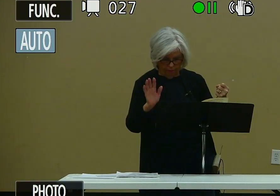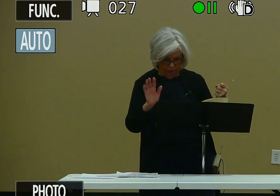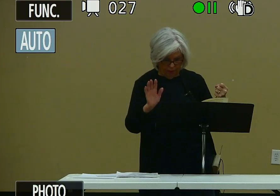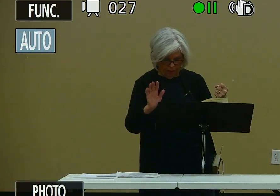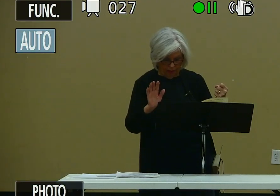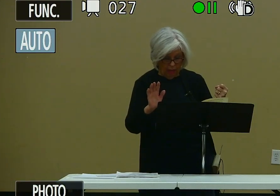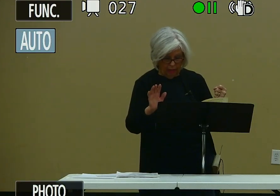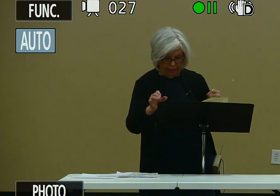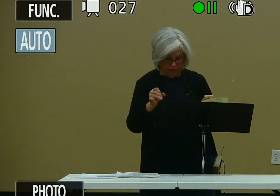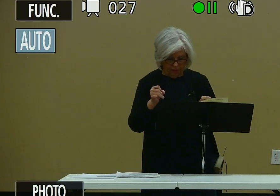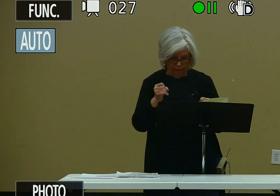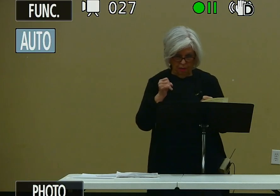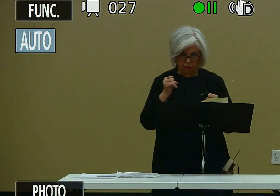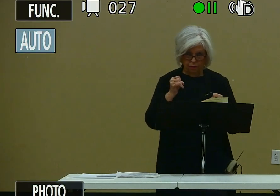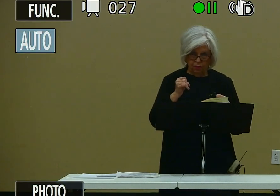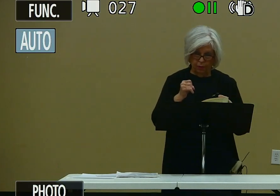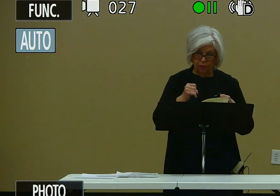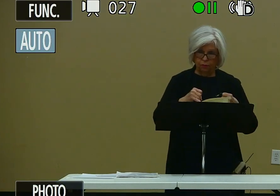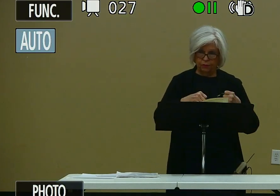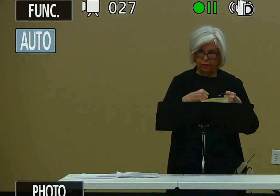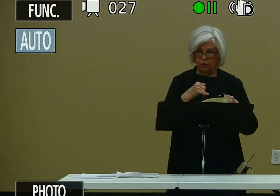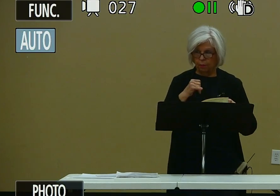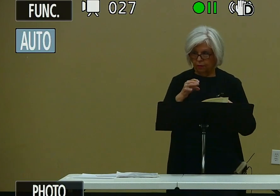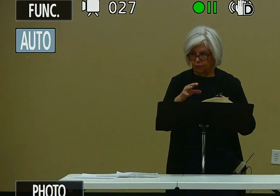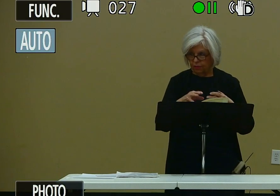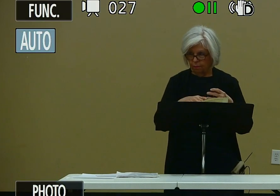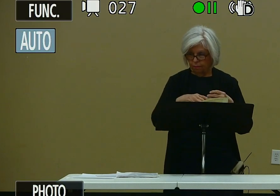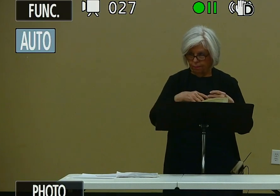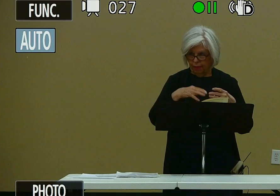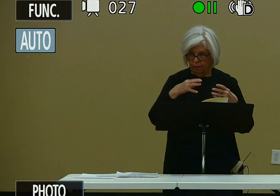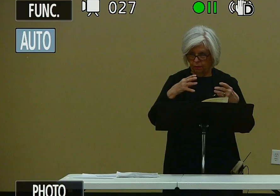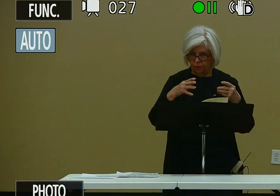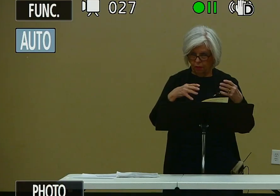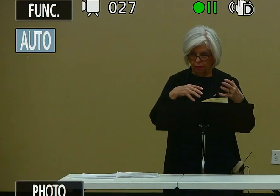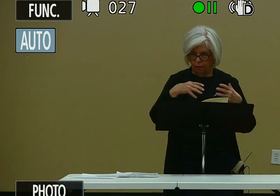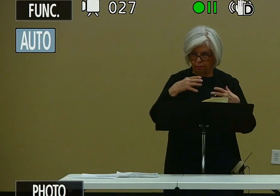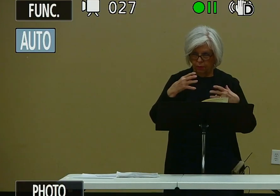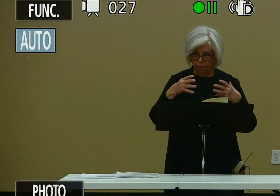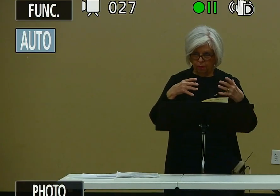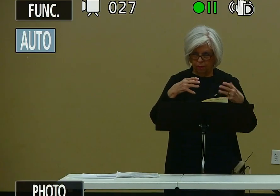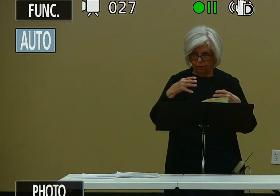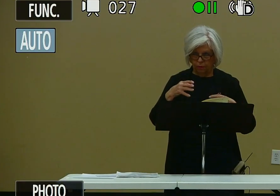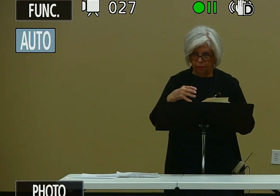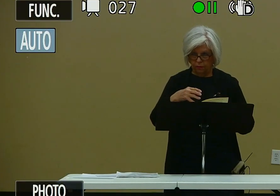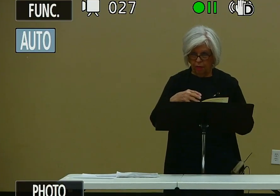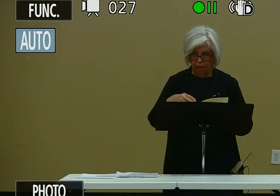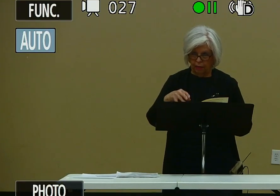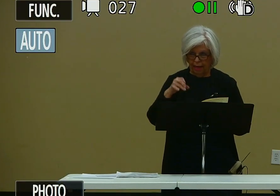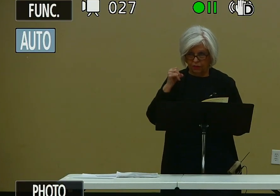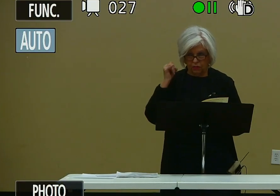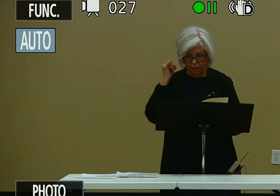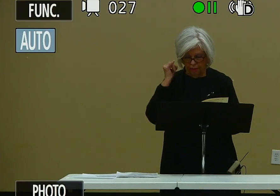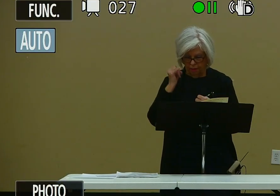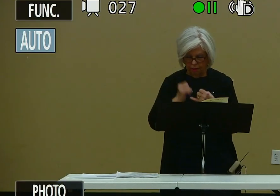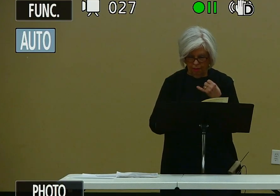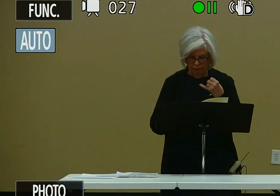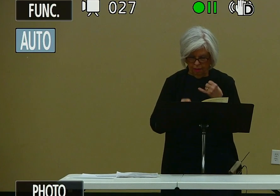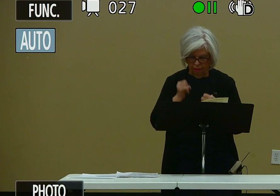my writing. Lastly. So if you're interpreting for somebody who's talking in big words and they say, and lastly, it's